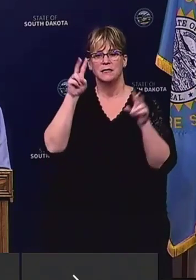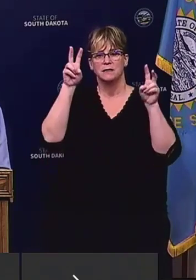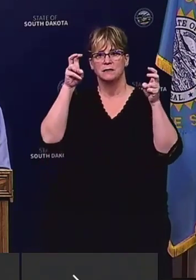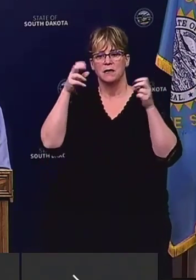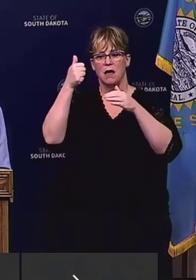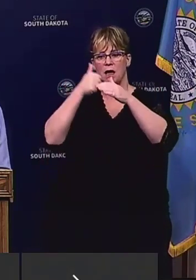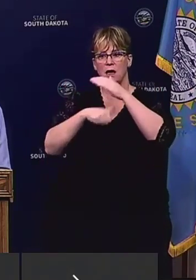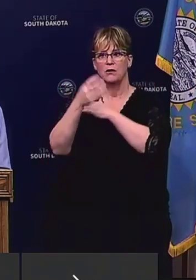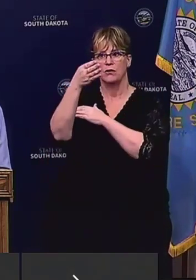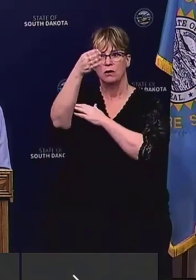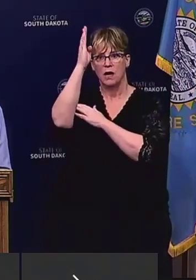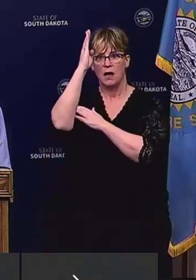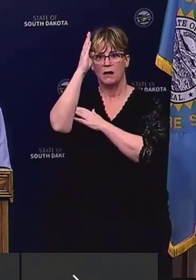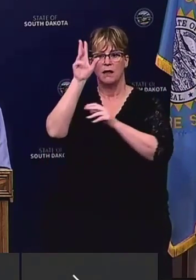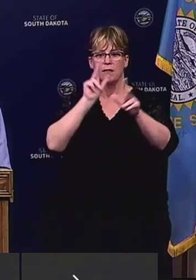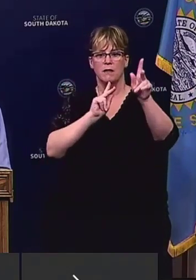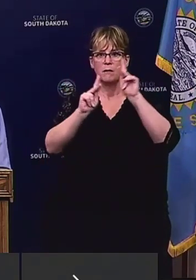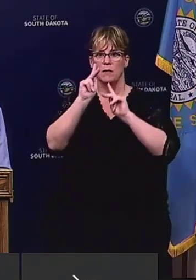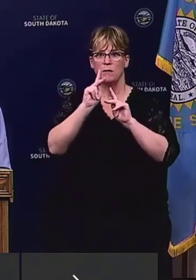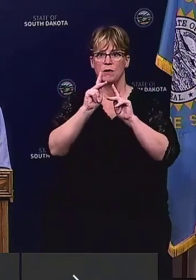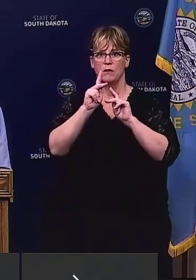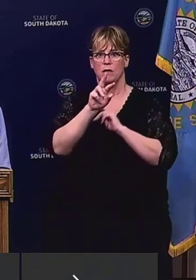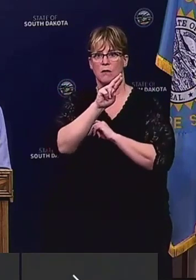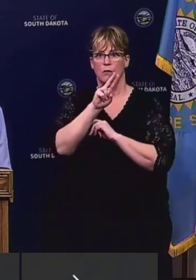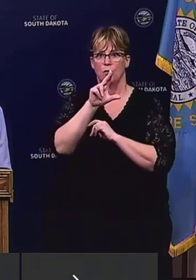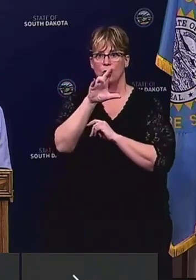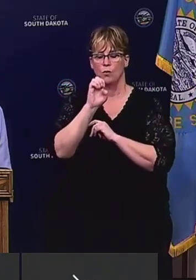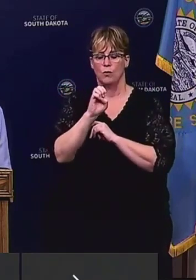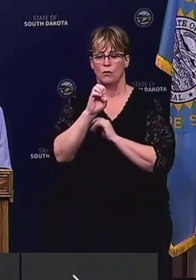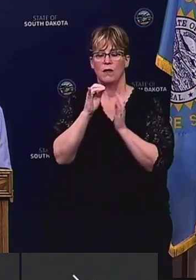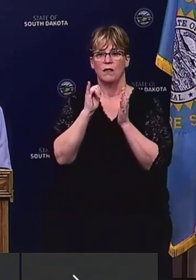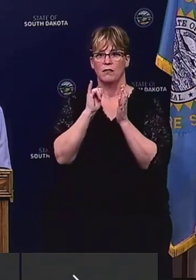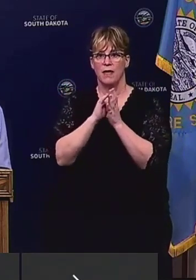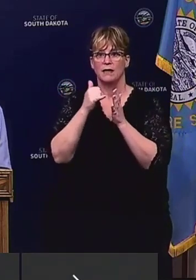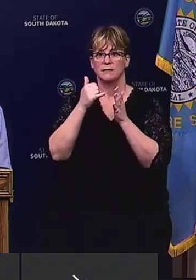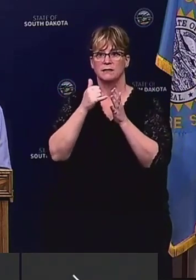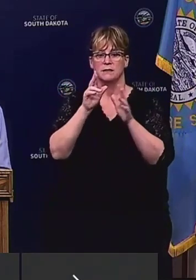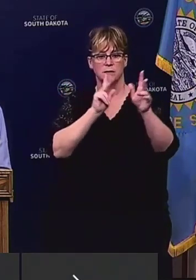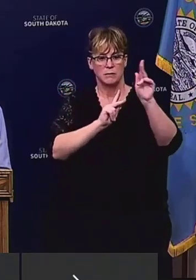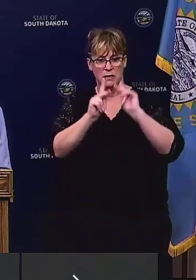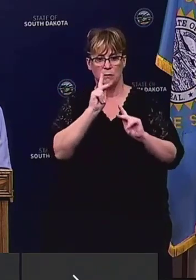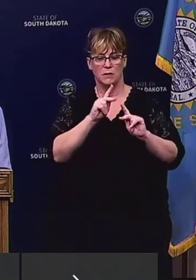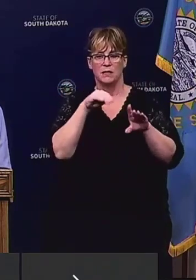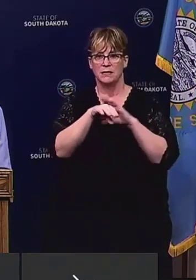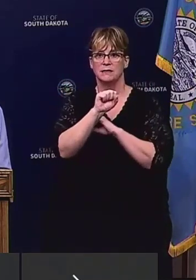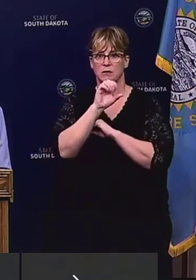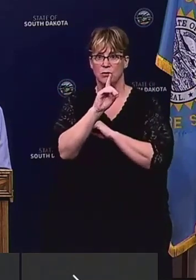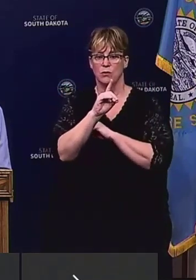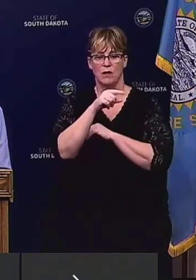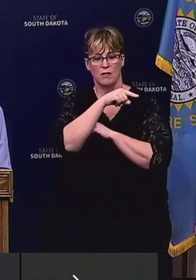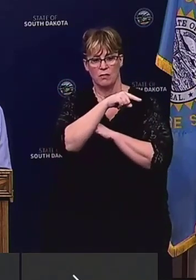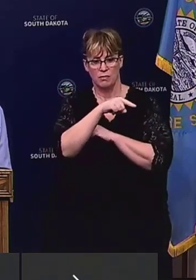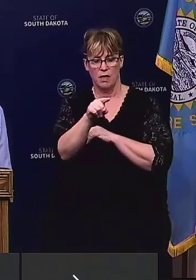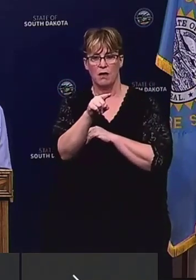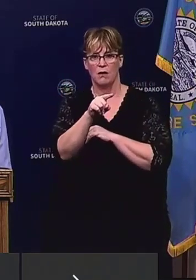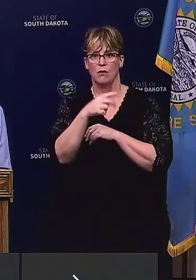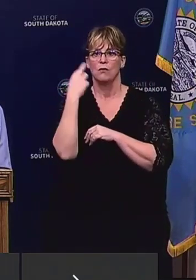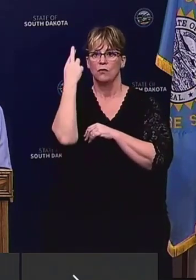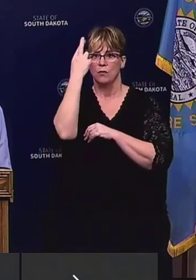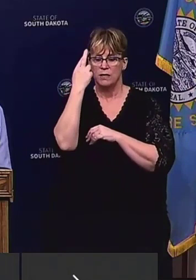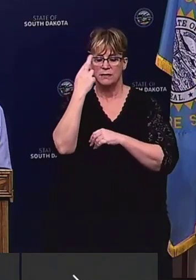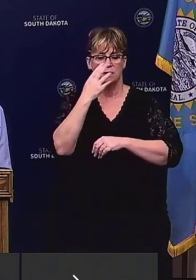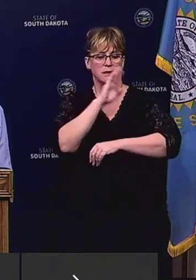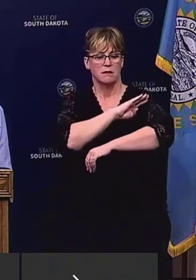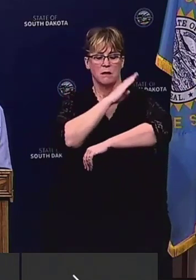God, the people rule." That is what our system of government is all about. The people of South Dakota are the source of the